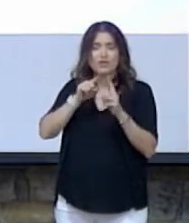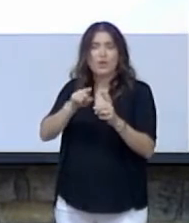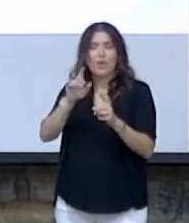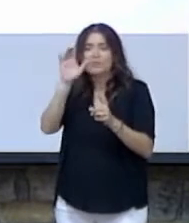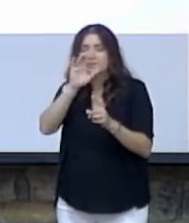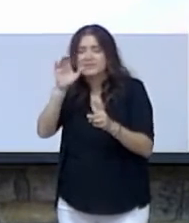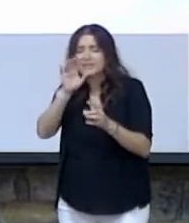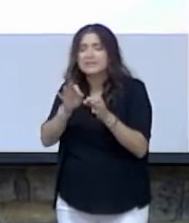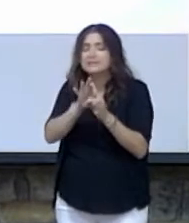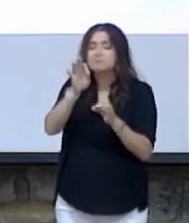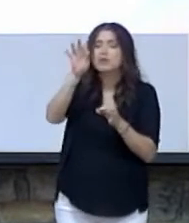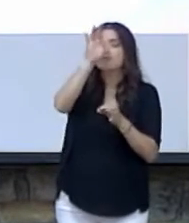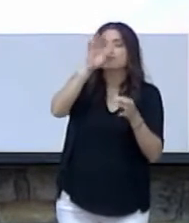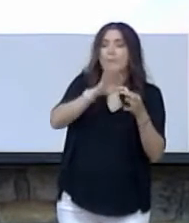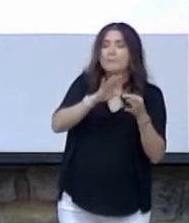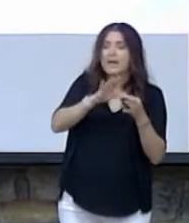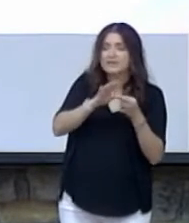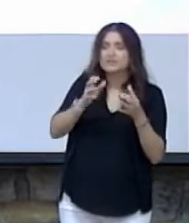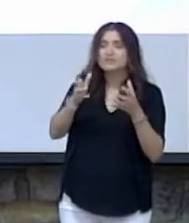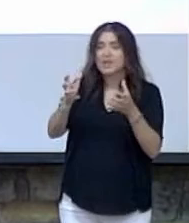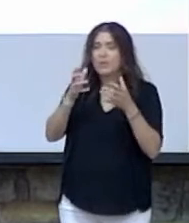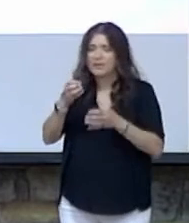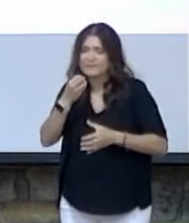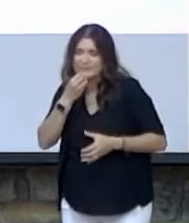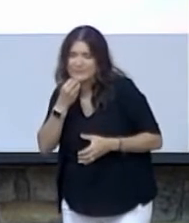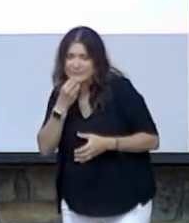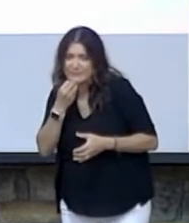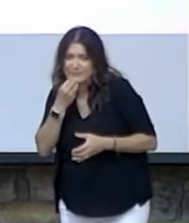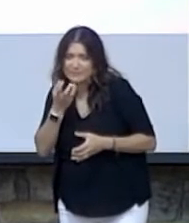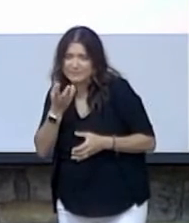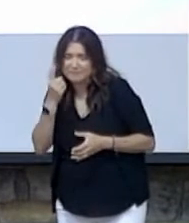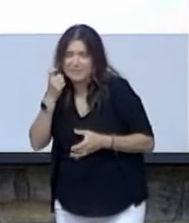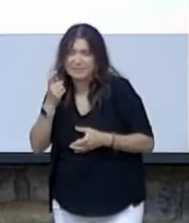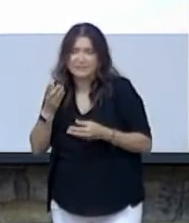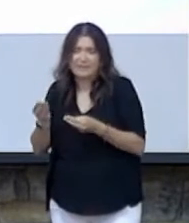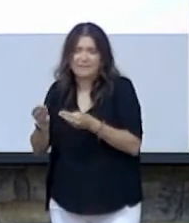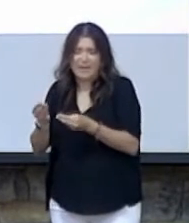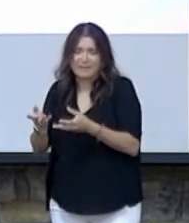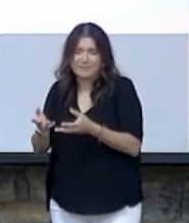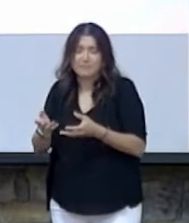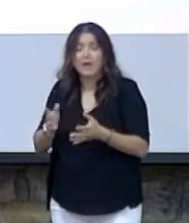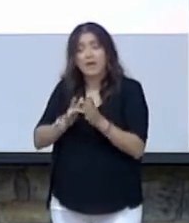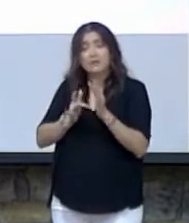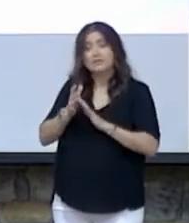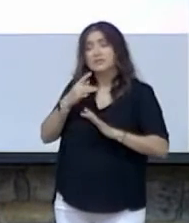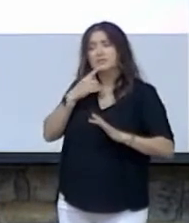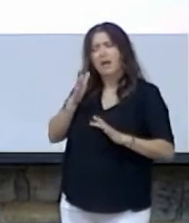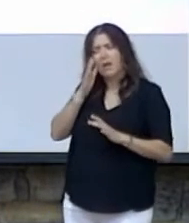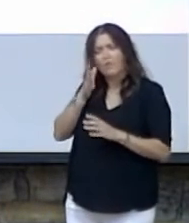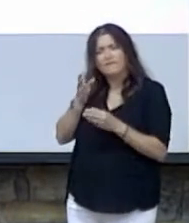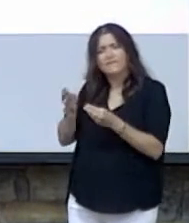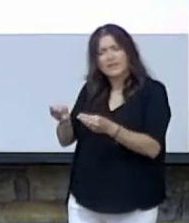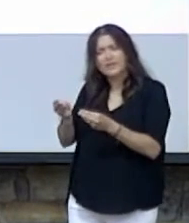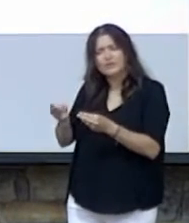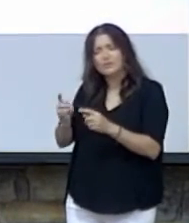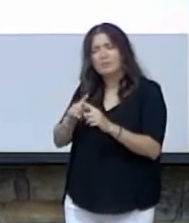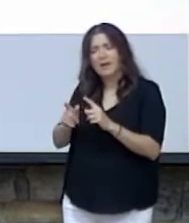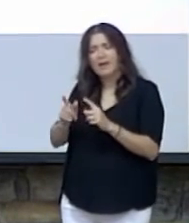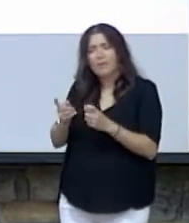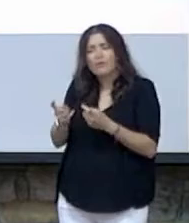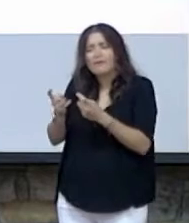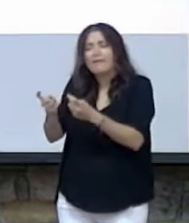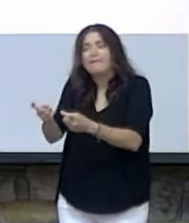spiritual message. They came wanting another meal. And Jesus says, I'm going to feed you, but I want to feed you what you really